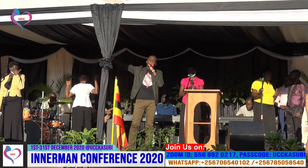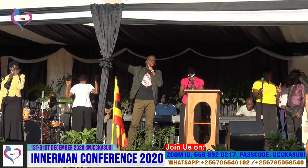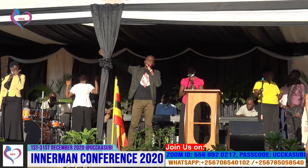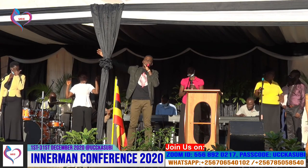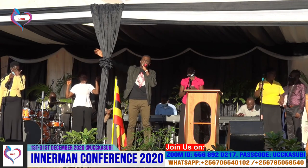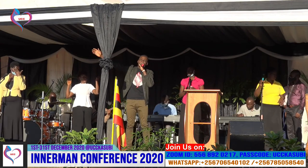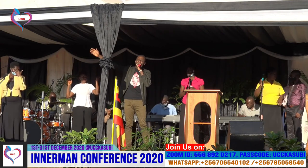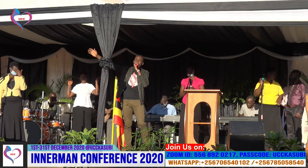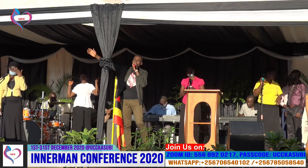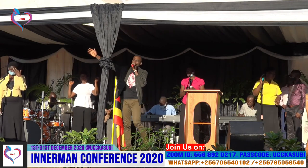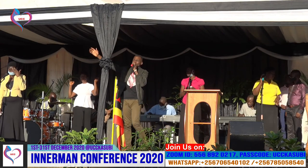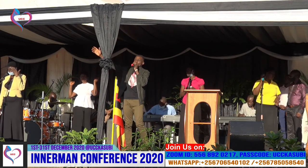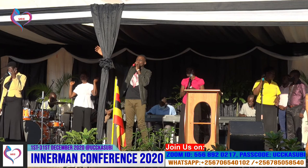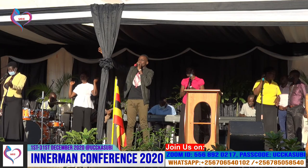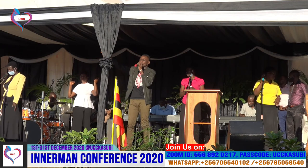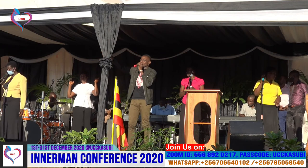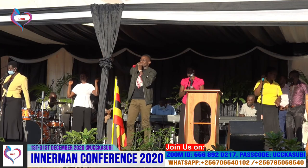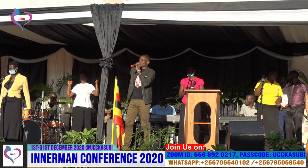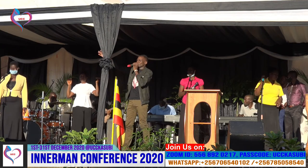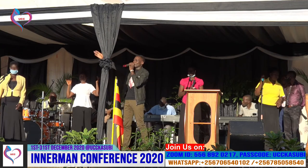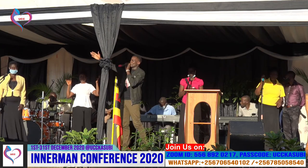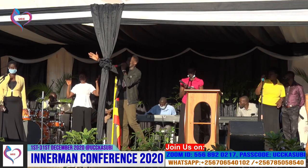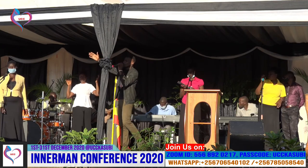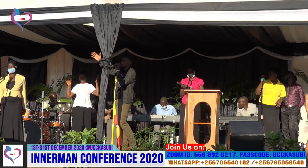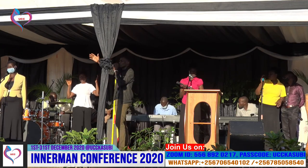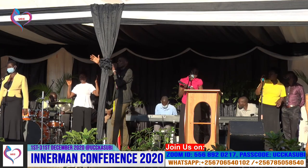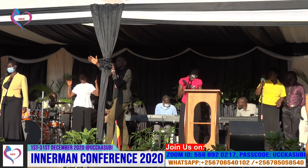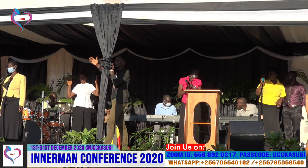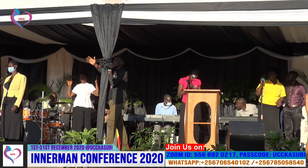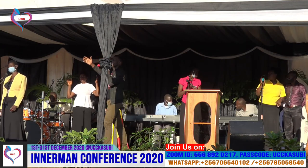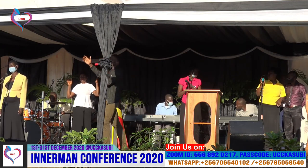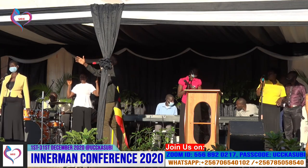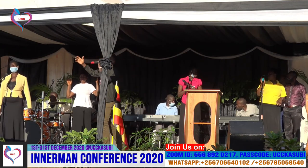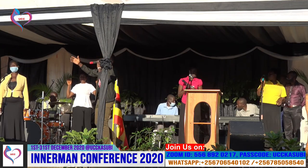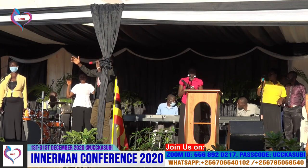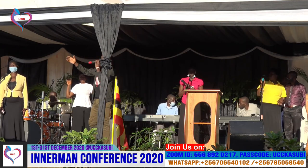Sembeza woli chimugambe nga chiva ku mutima gwo koze se bigambo nga biva ku mutima.